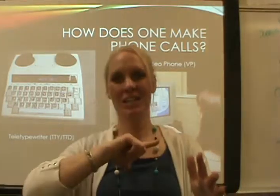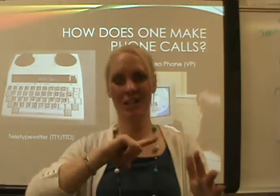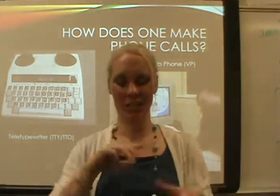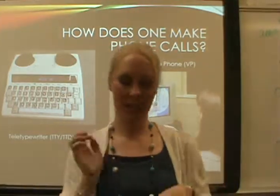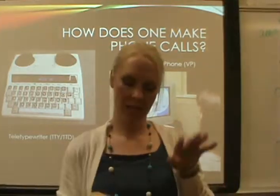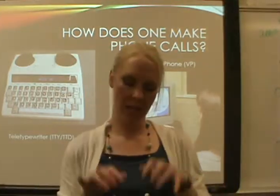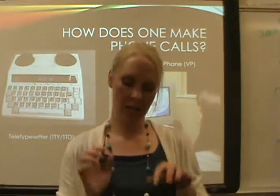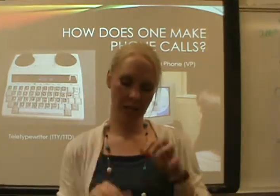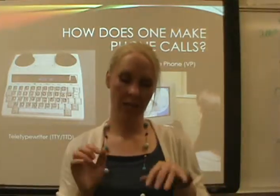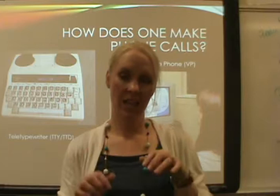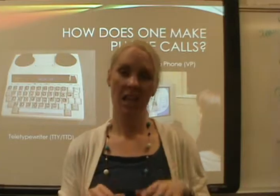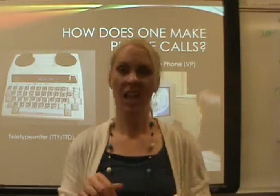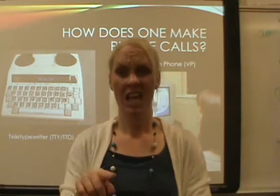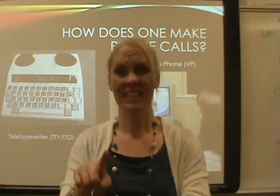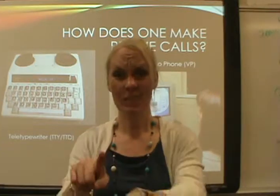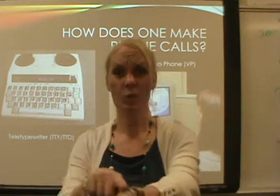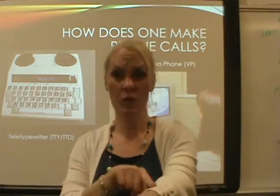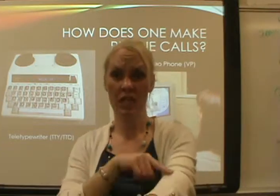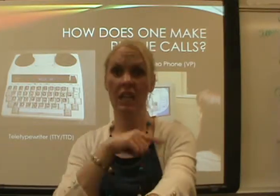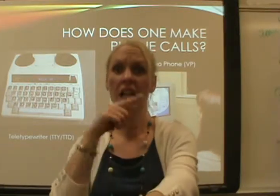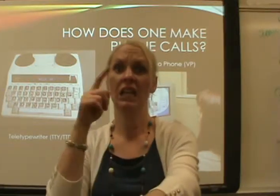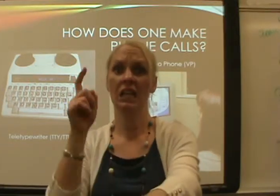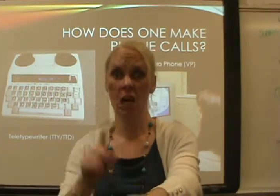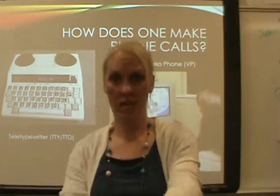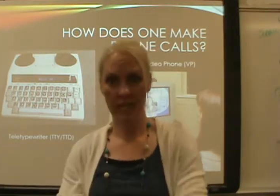turn. It takes a really long time.